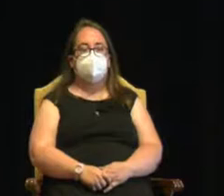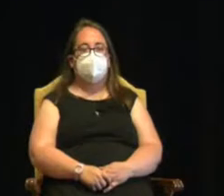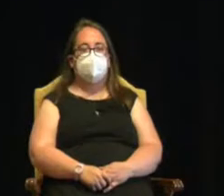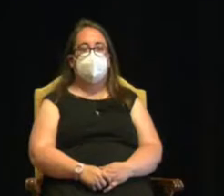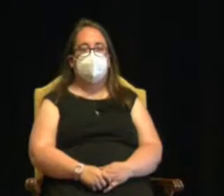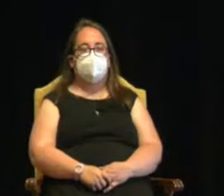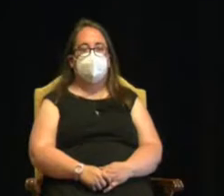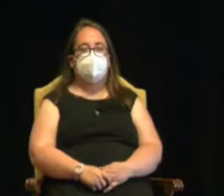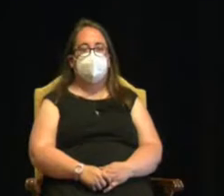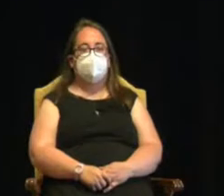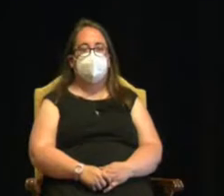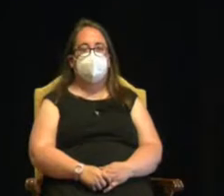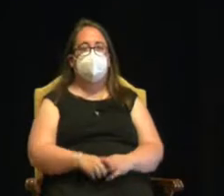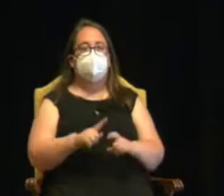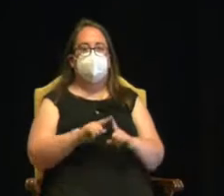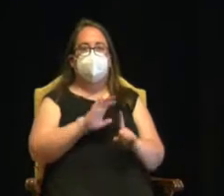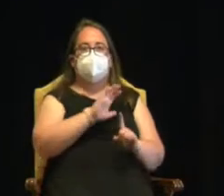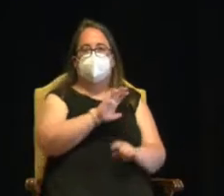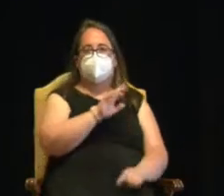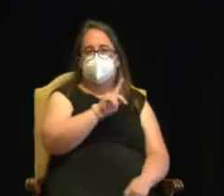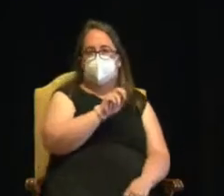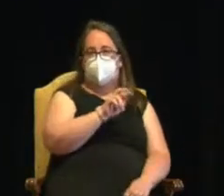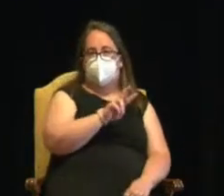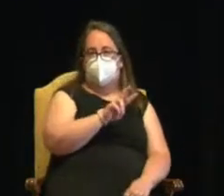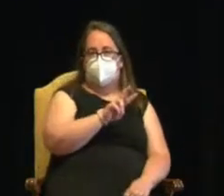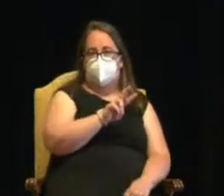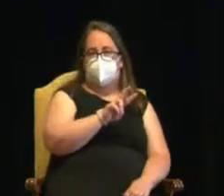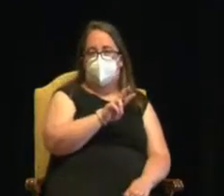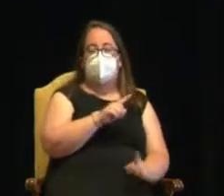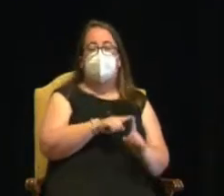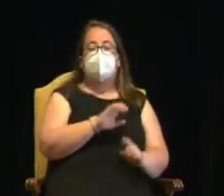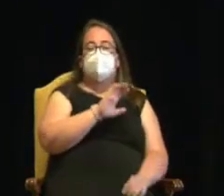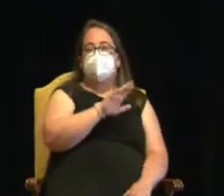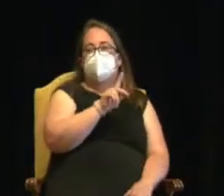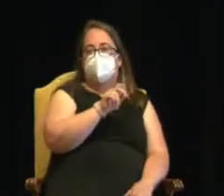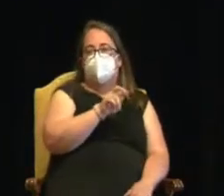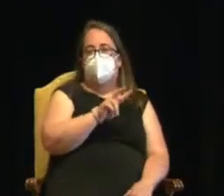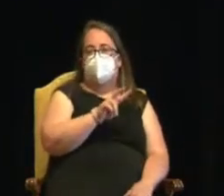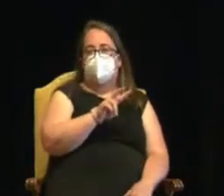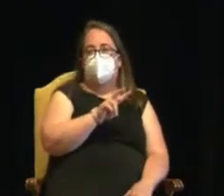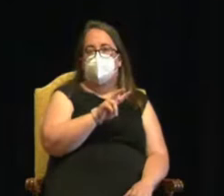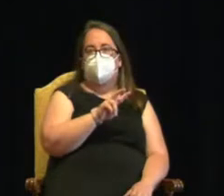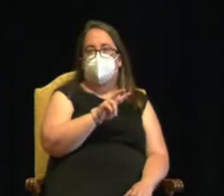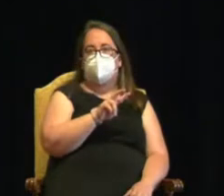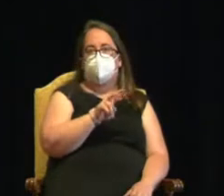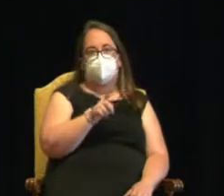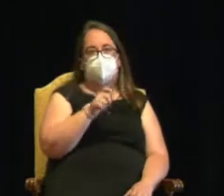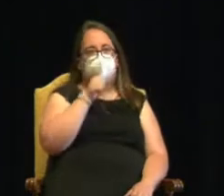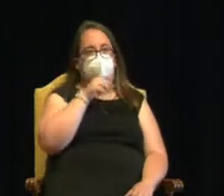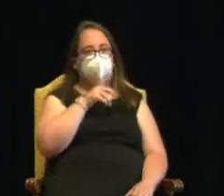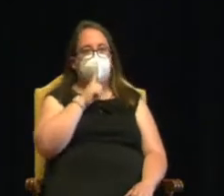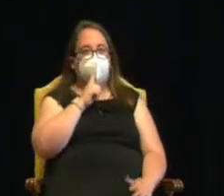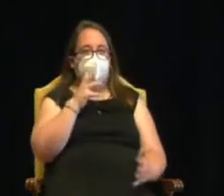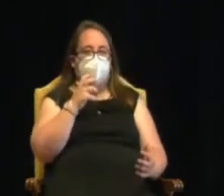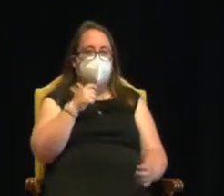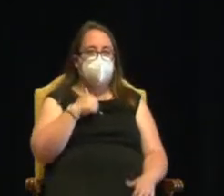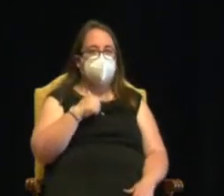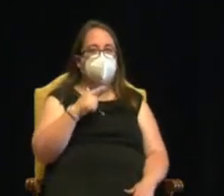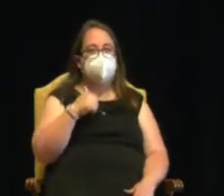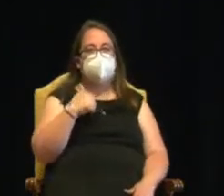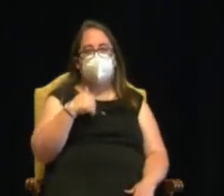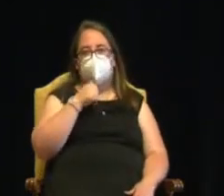it's from his POV. So from his POV, we're like, oh, this woman really wants me, this young